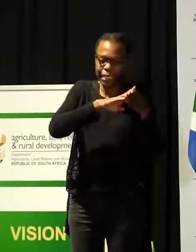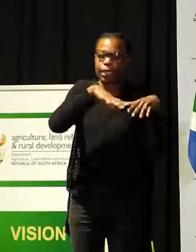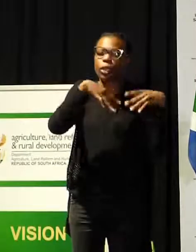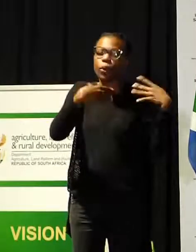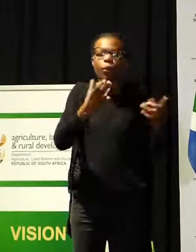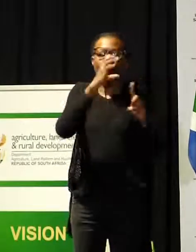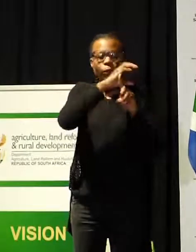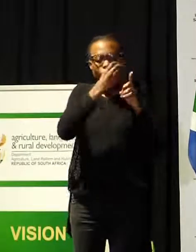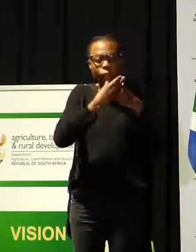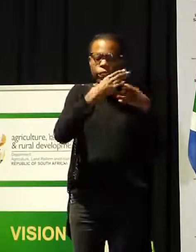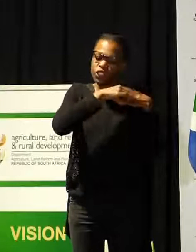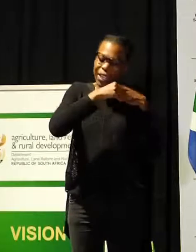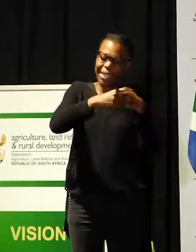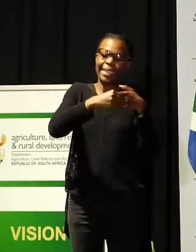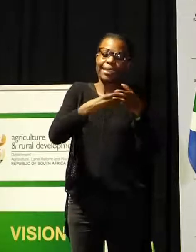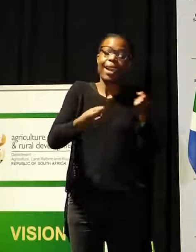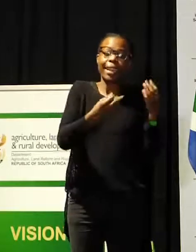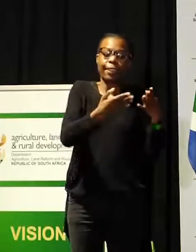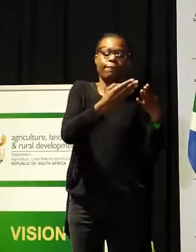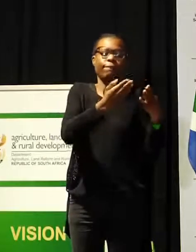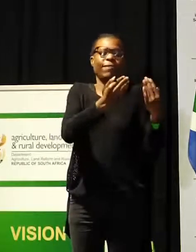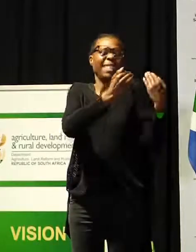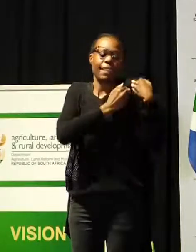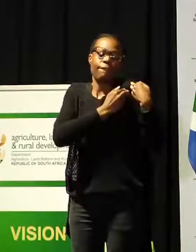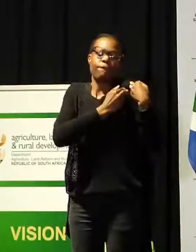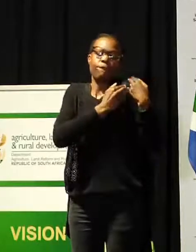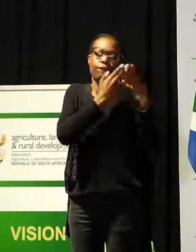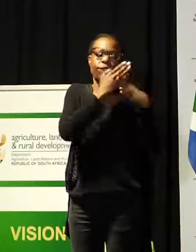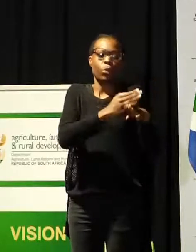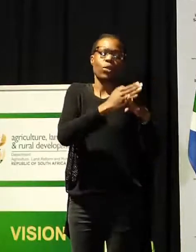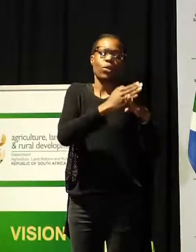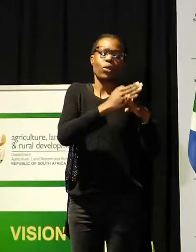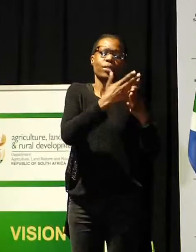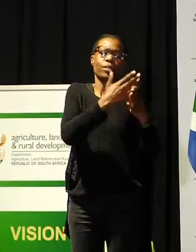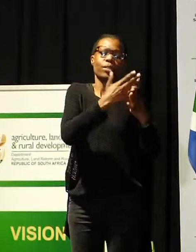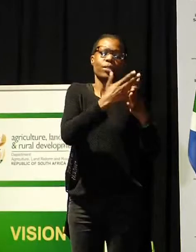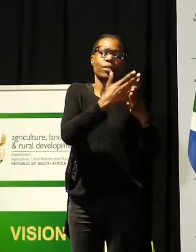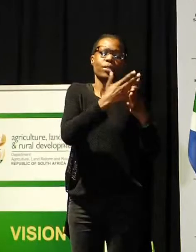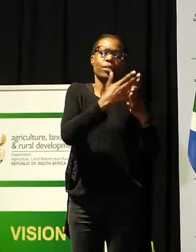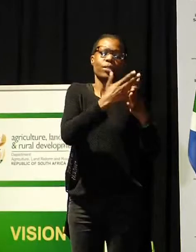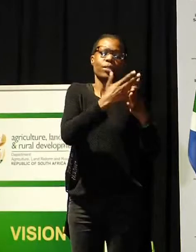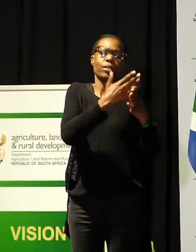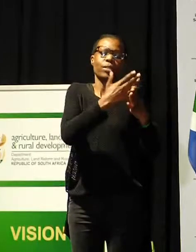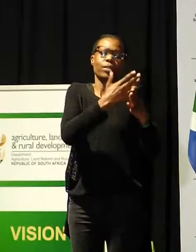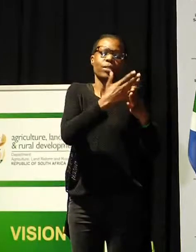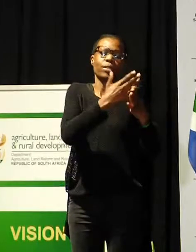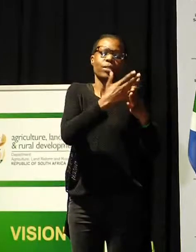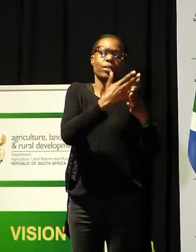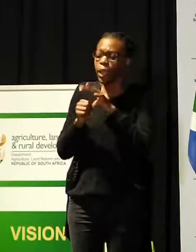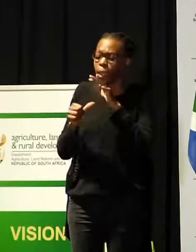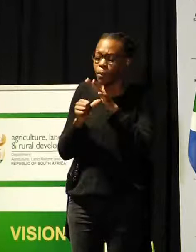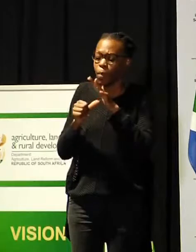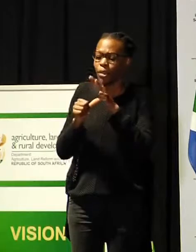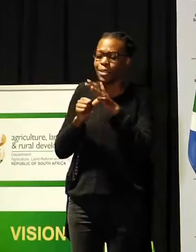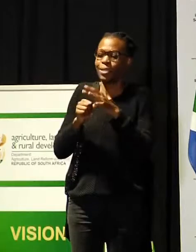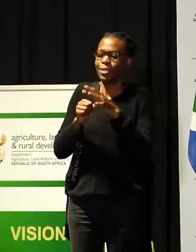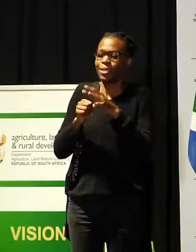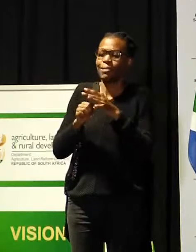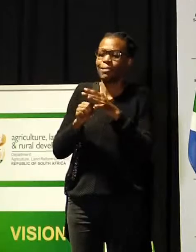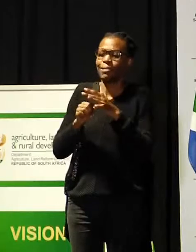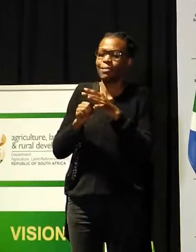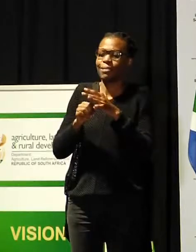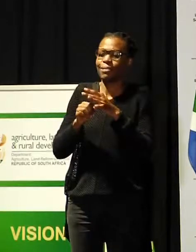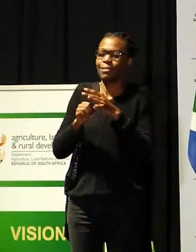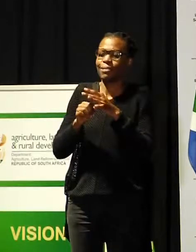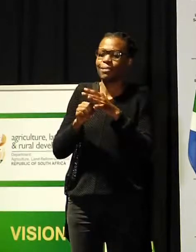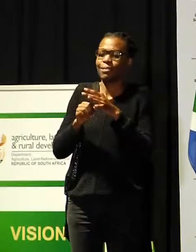is protected. State should support traditional communities and traditional leaders in identifying their boundaries to avoid any